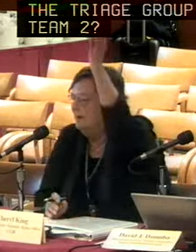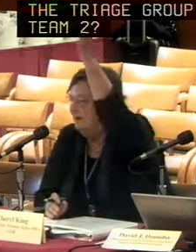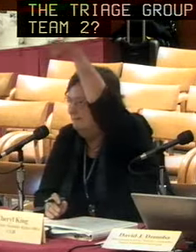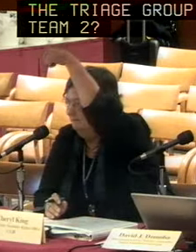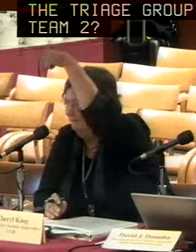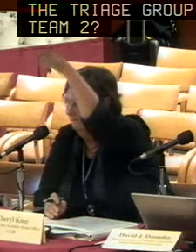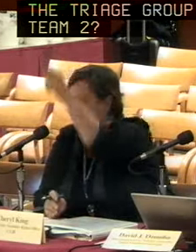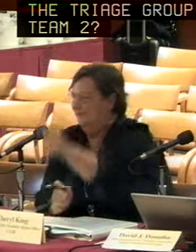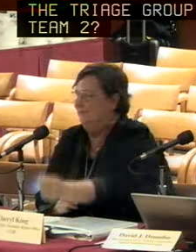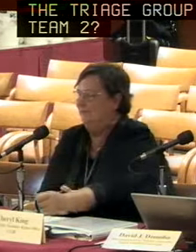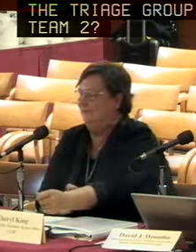Bob?